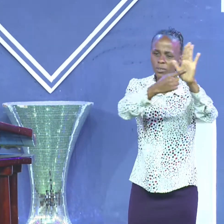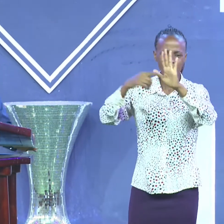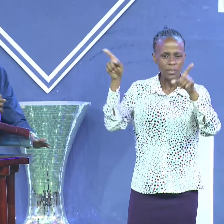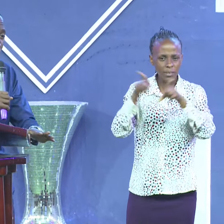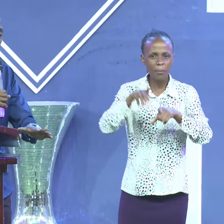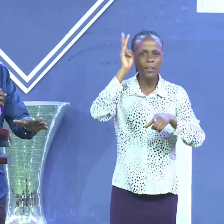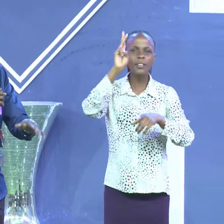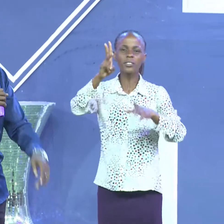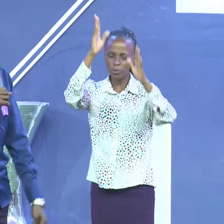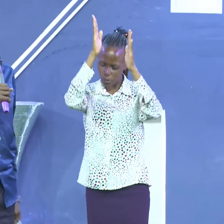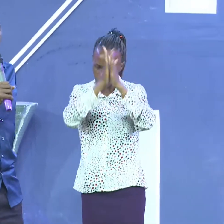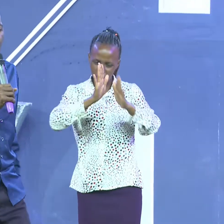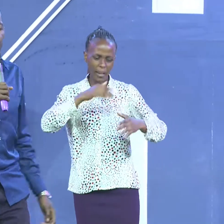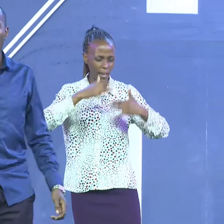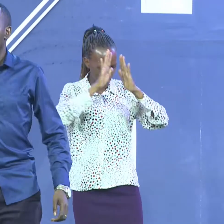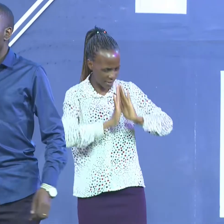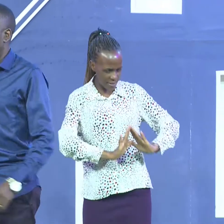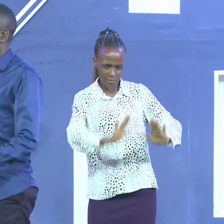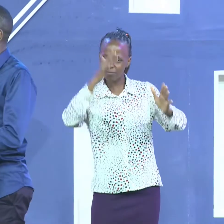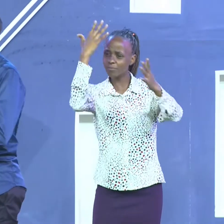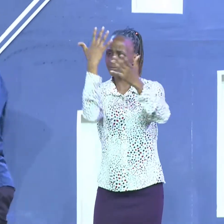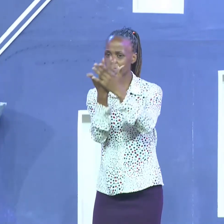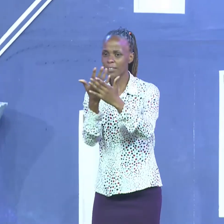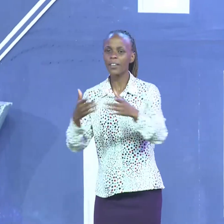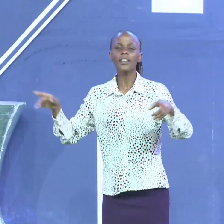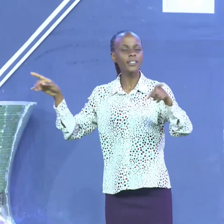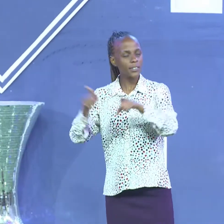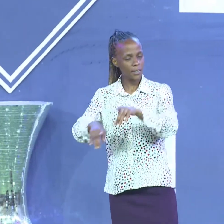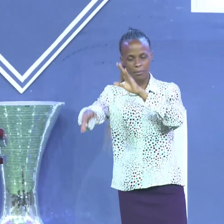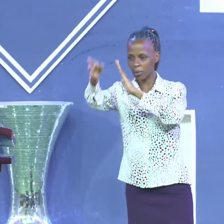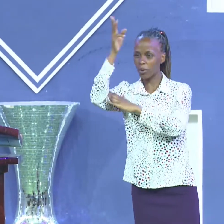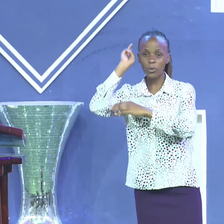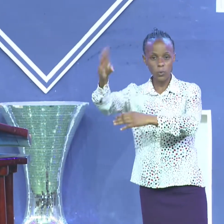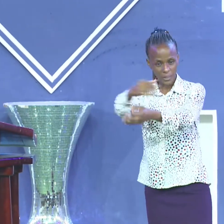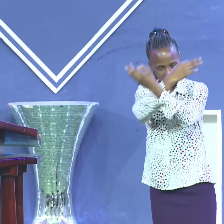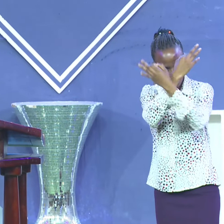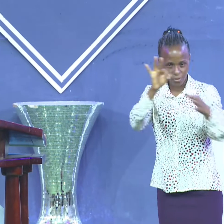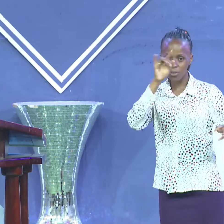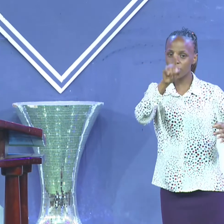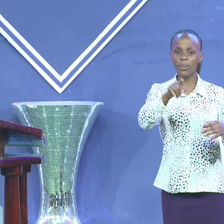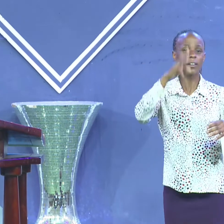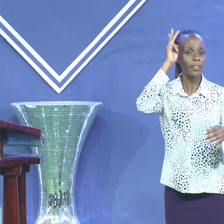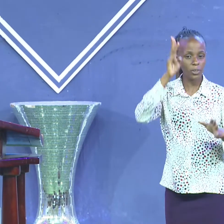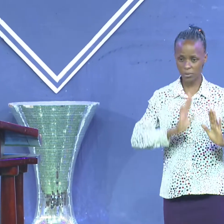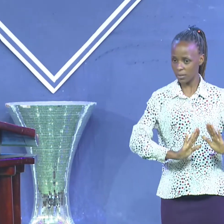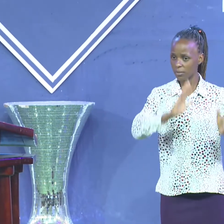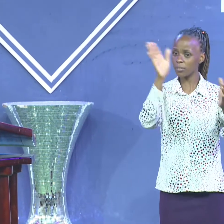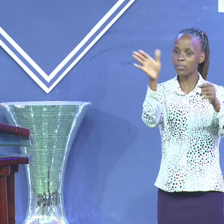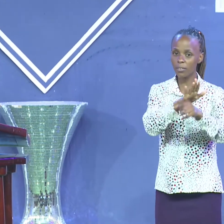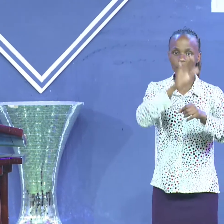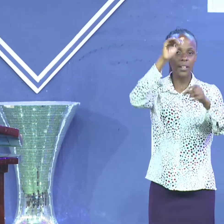As you're going to pray that I'm leaving this prison, God is going to set you free and you get out of